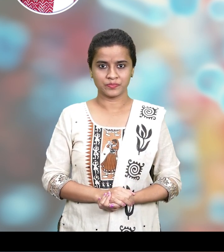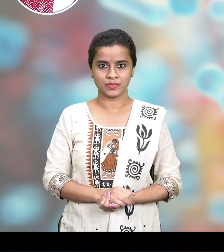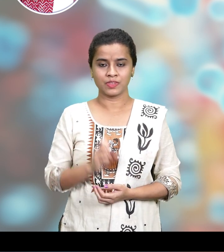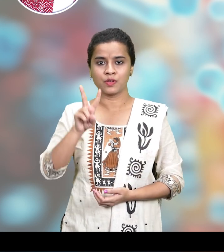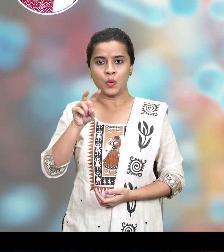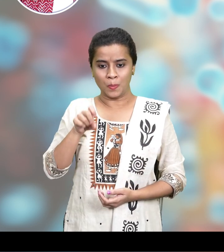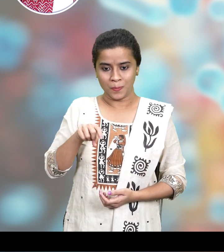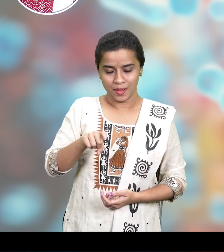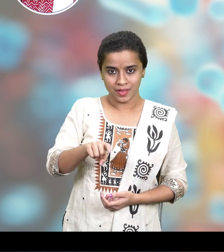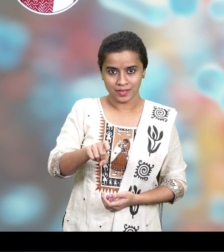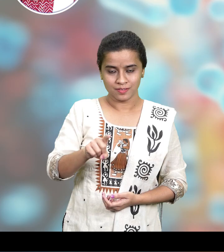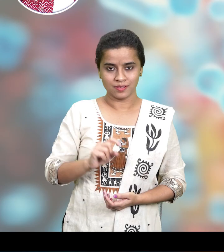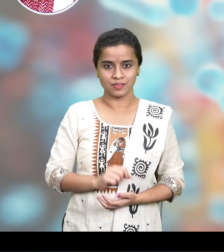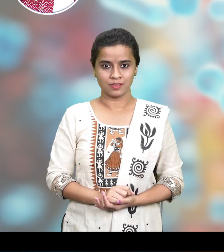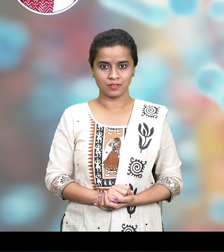viruses,